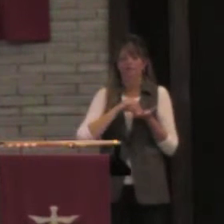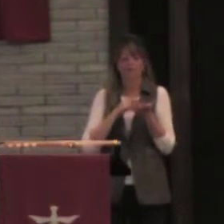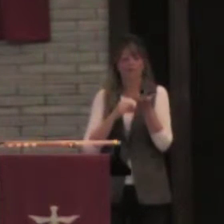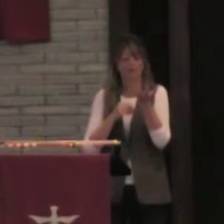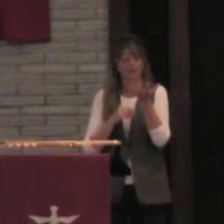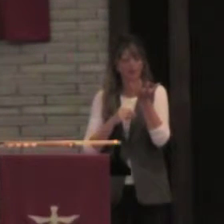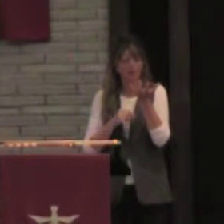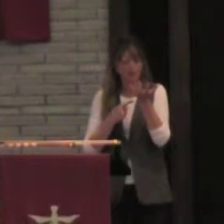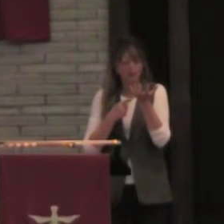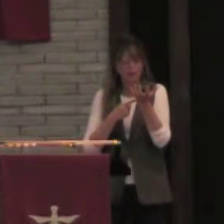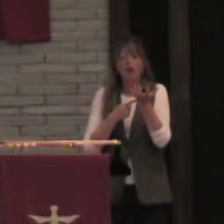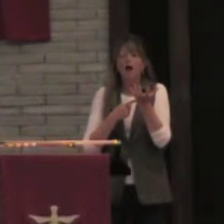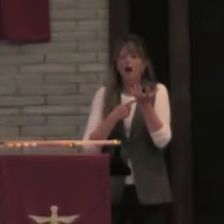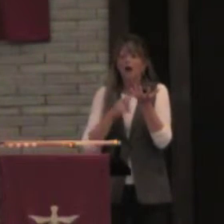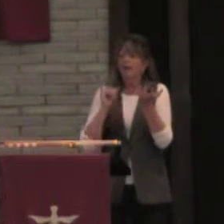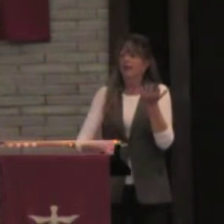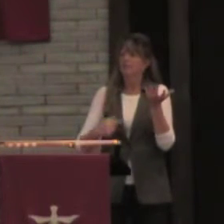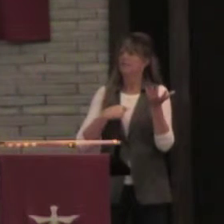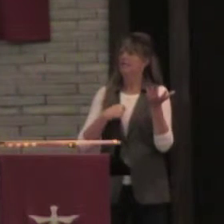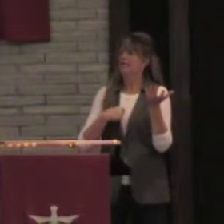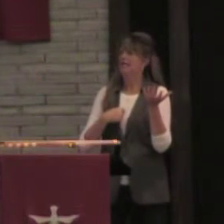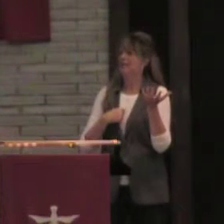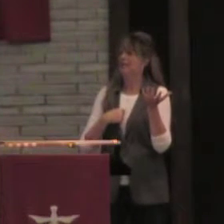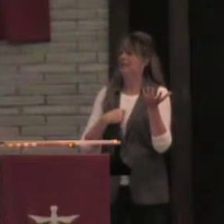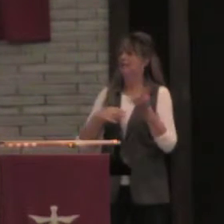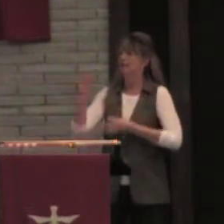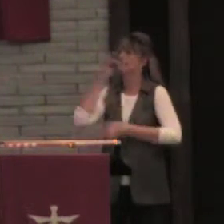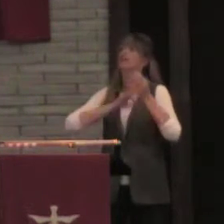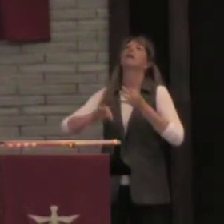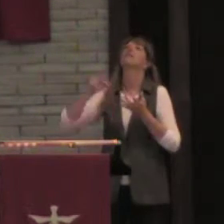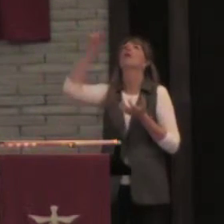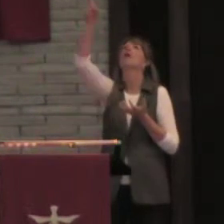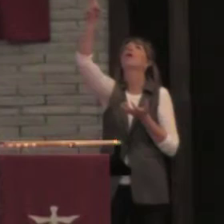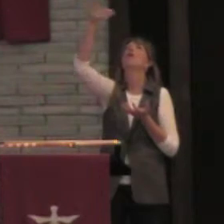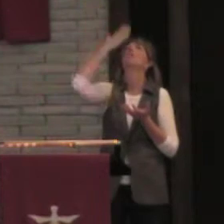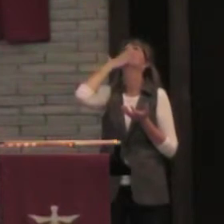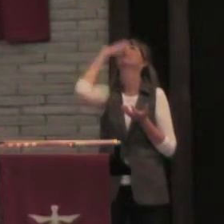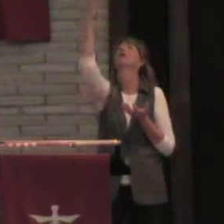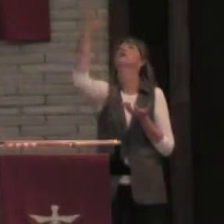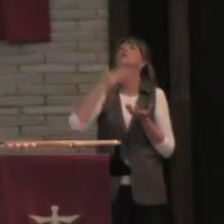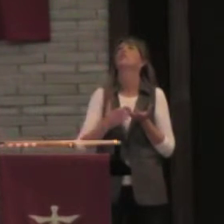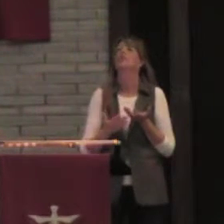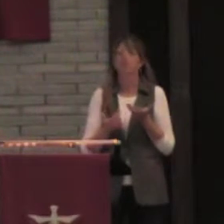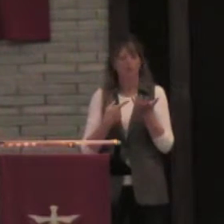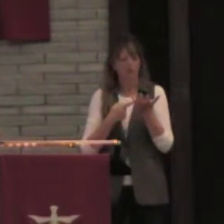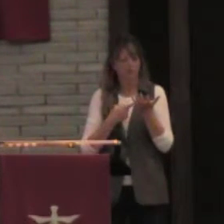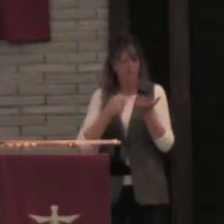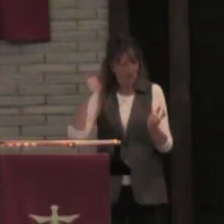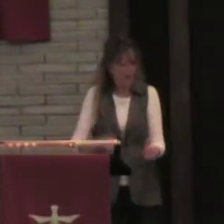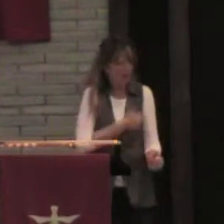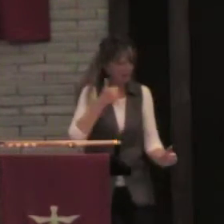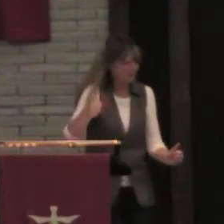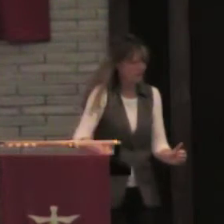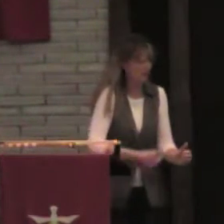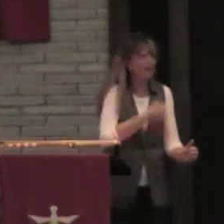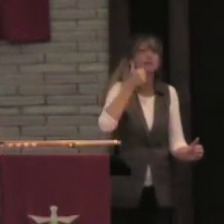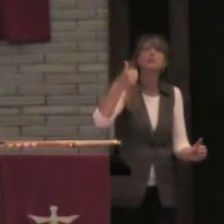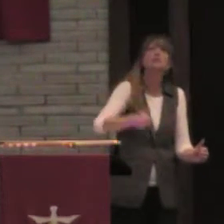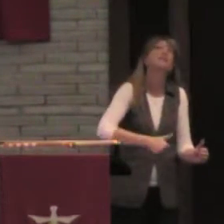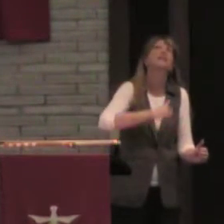like with something that's bad, and we think, oh, God gave me that, that's me. And then instead of telling God, thank you, we chase something